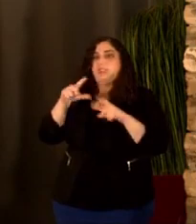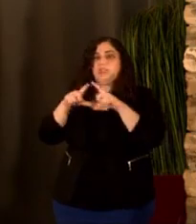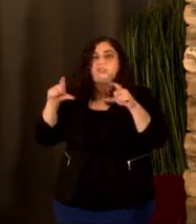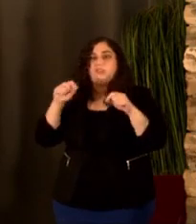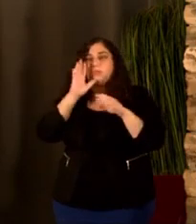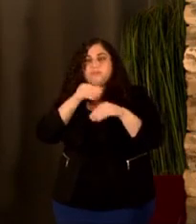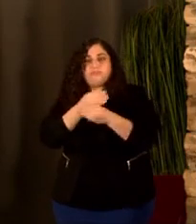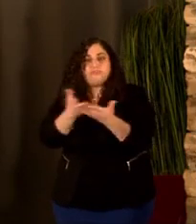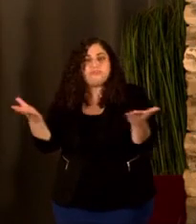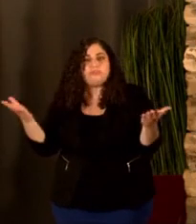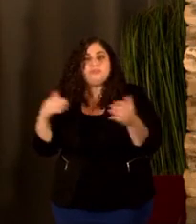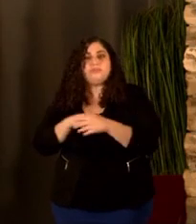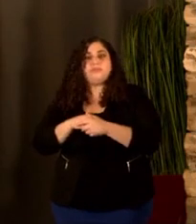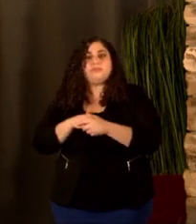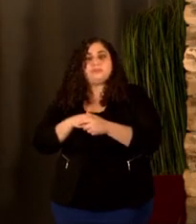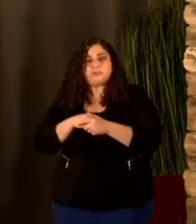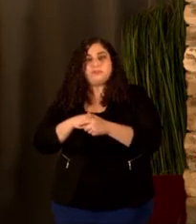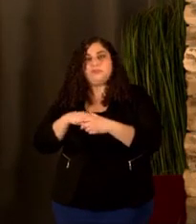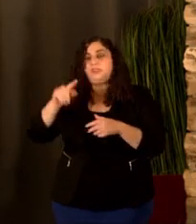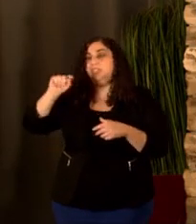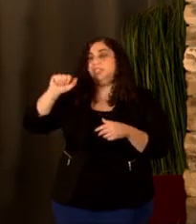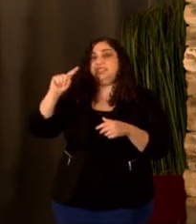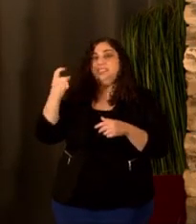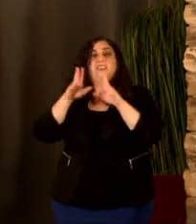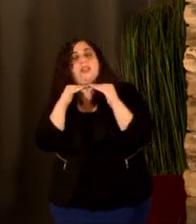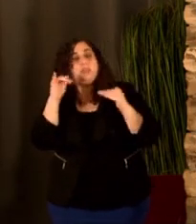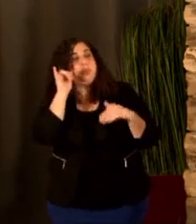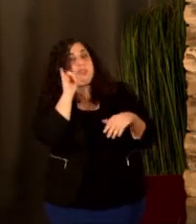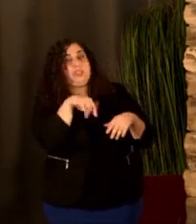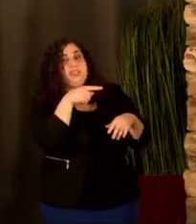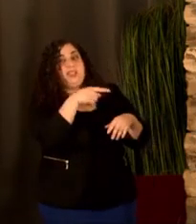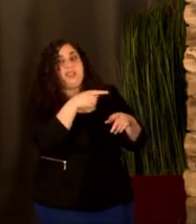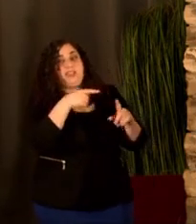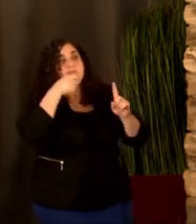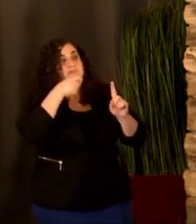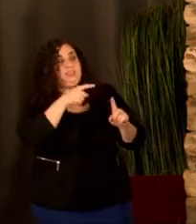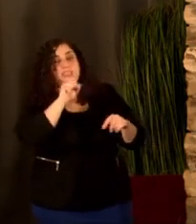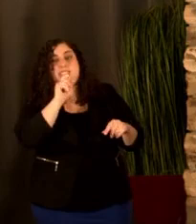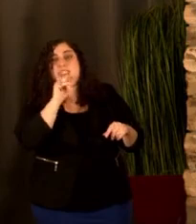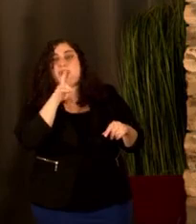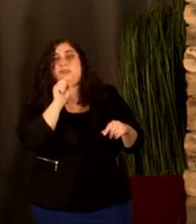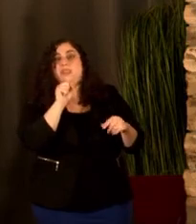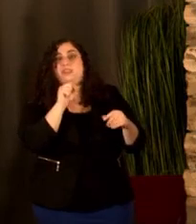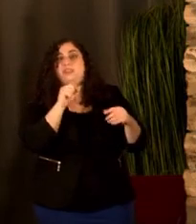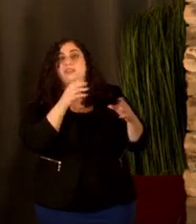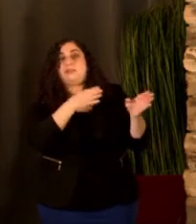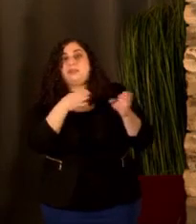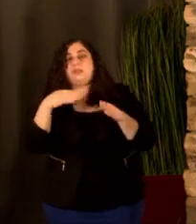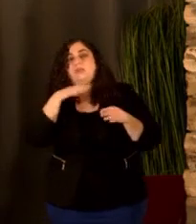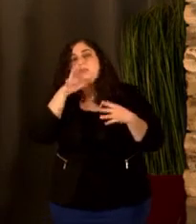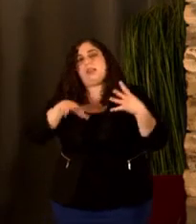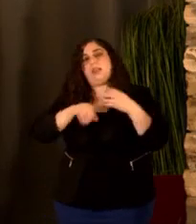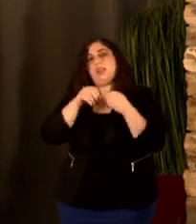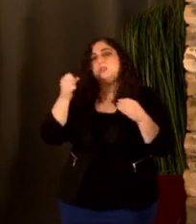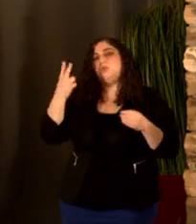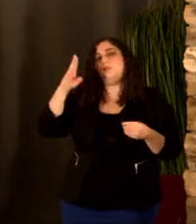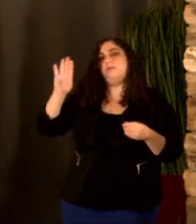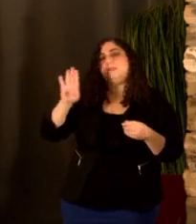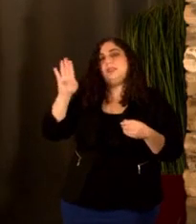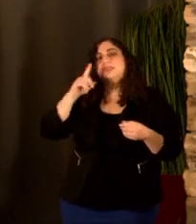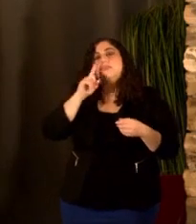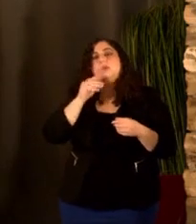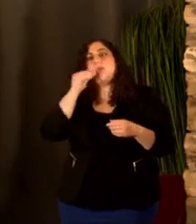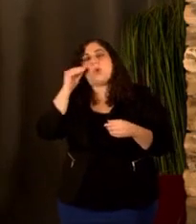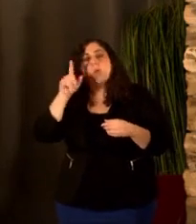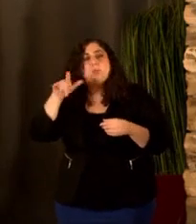filers. Today, we're announcing an equivalent commitment to address this homeless issue head on, end family homelessness in the